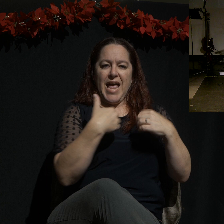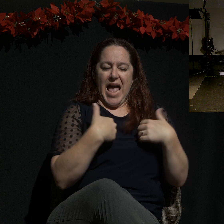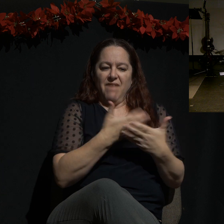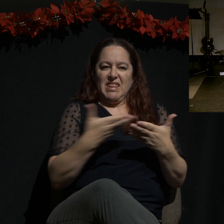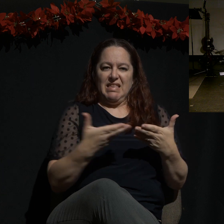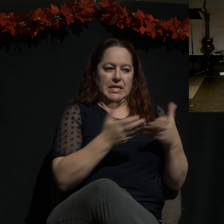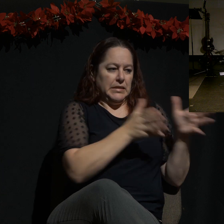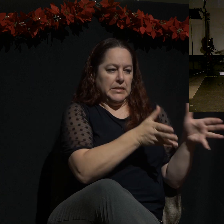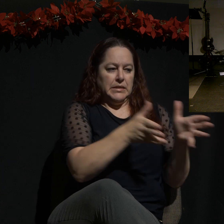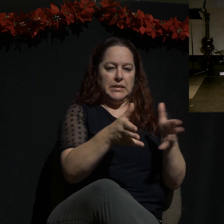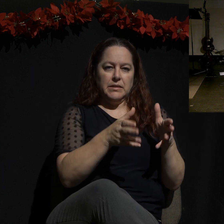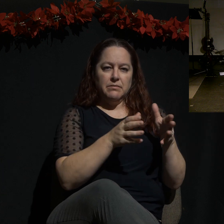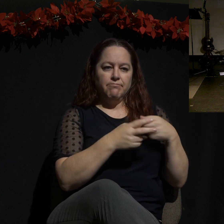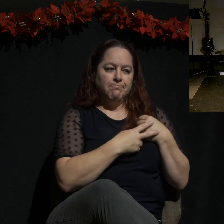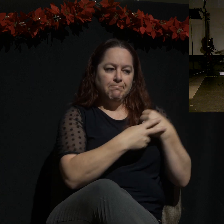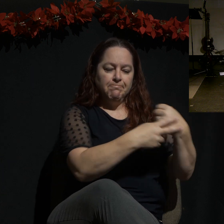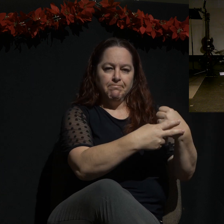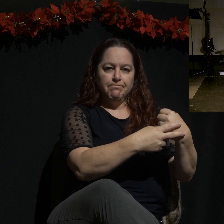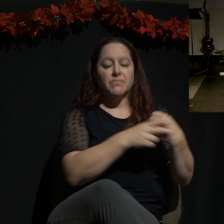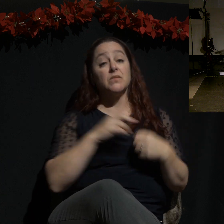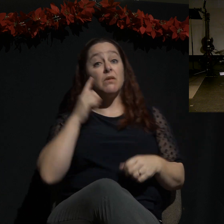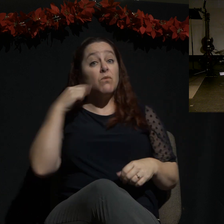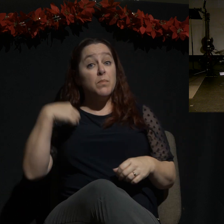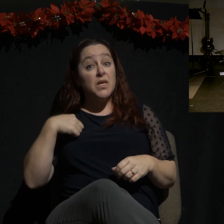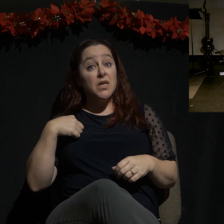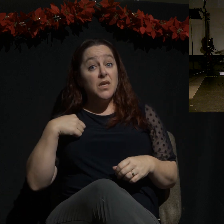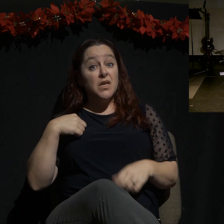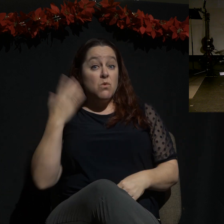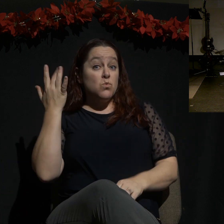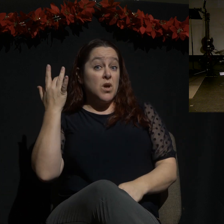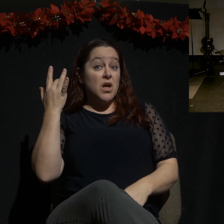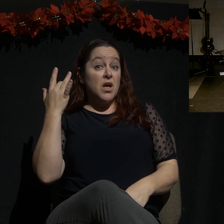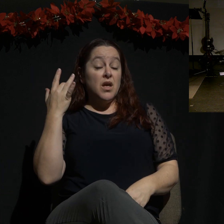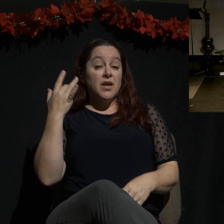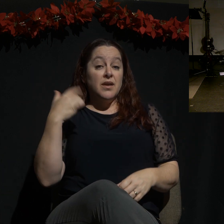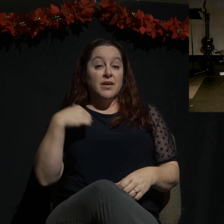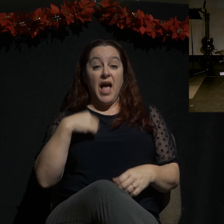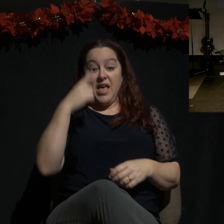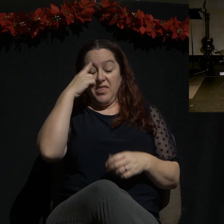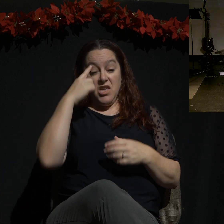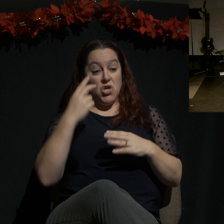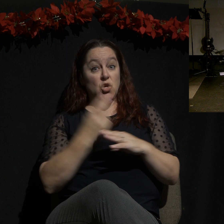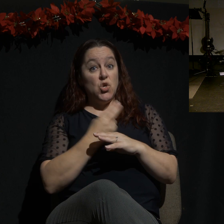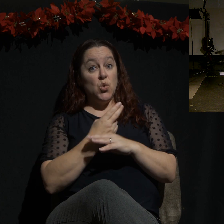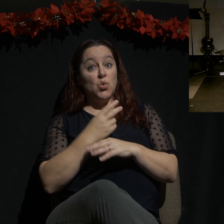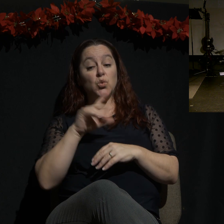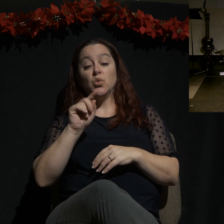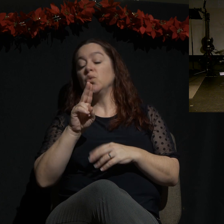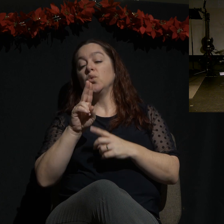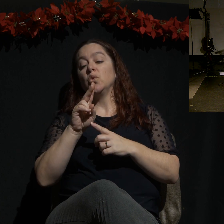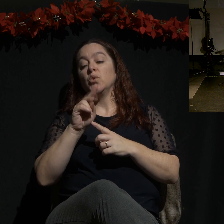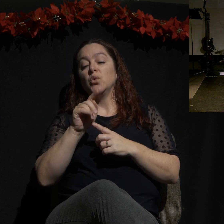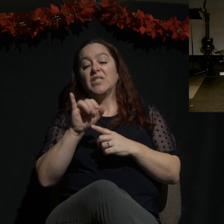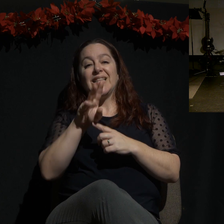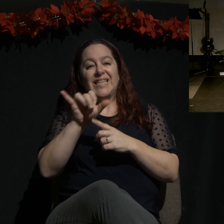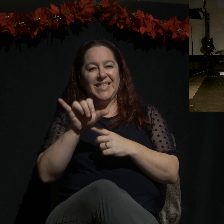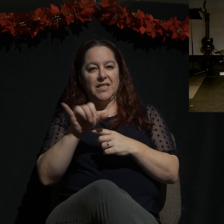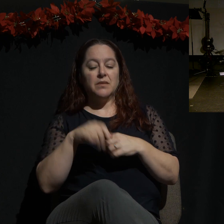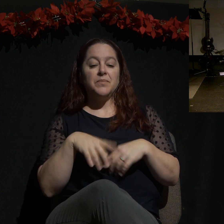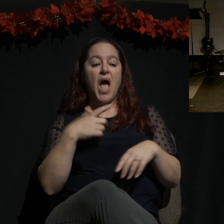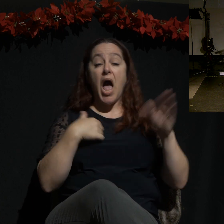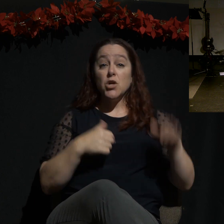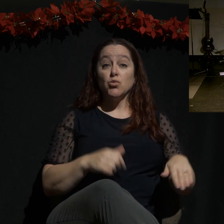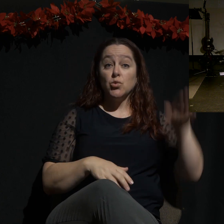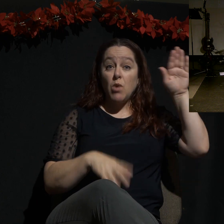stuff there. For me, why do I find so much use of utility? I grew up in a family